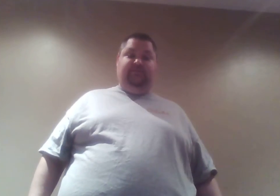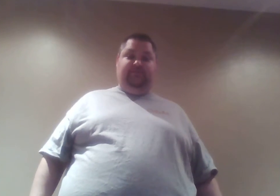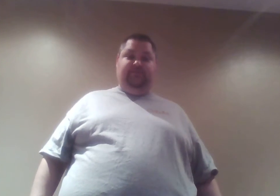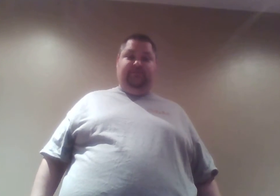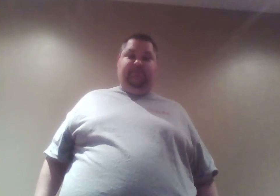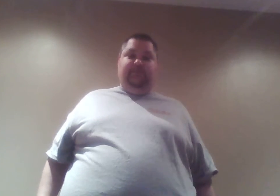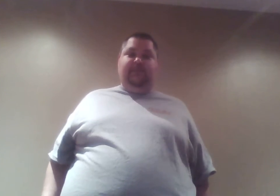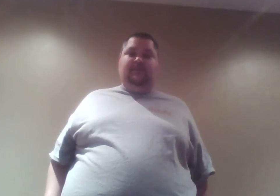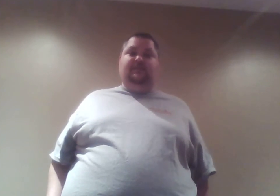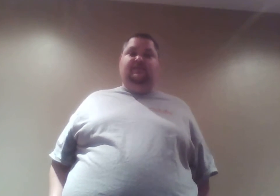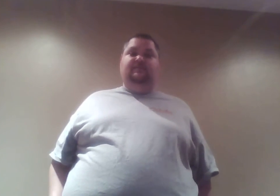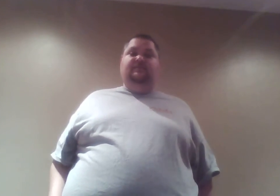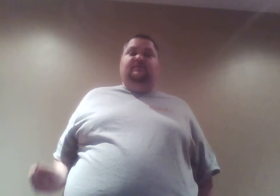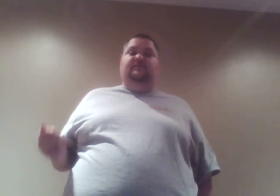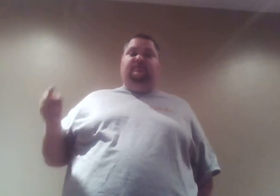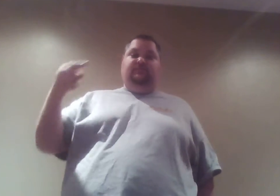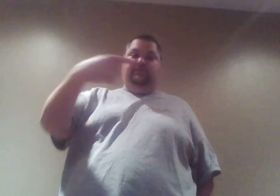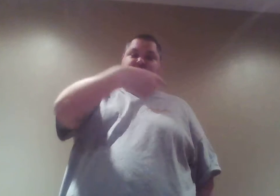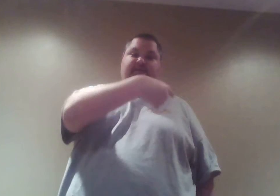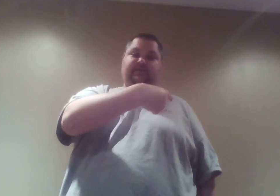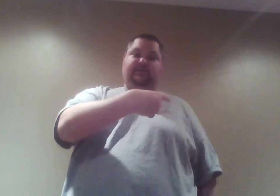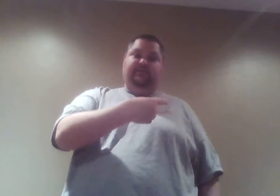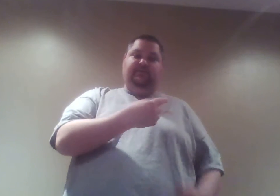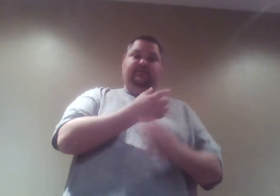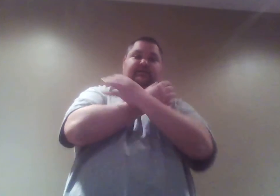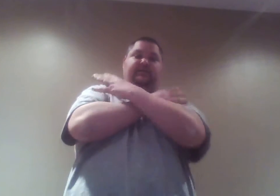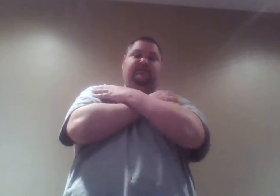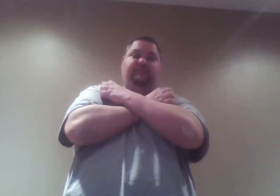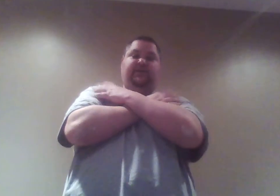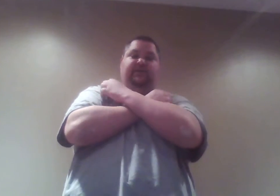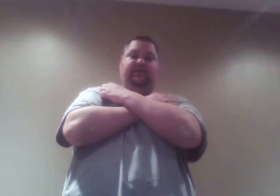So, we, Bear